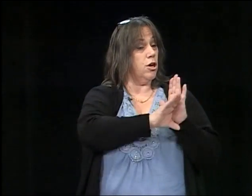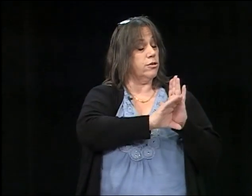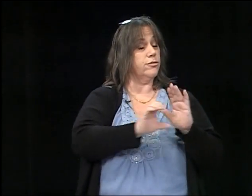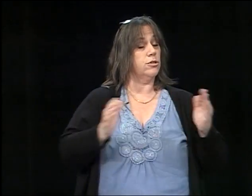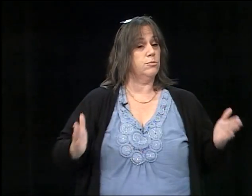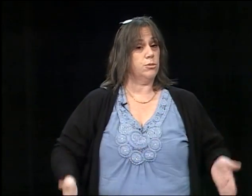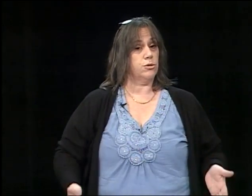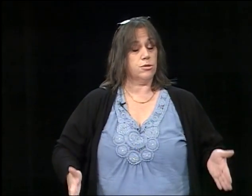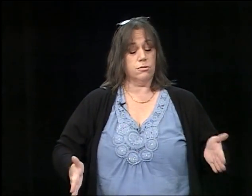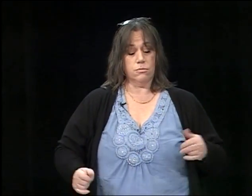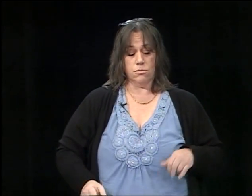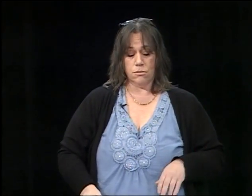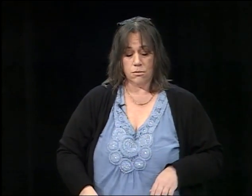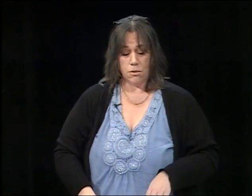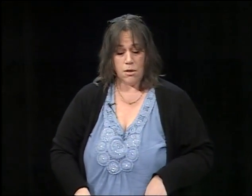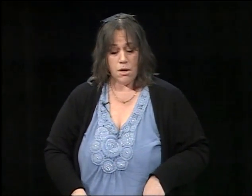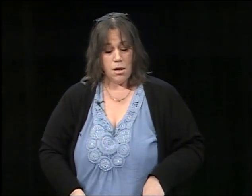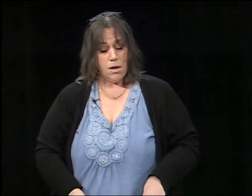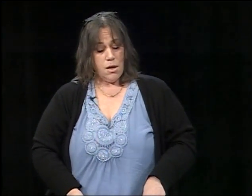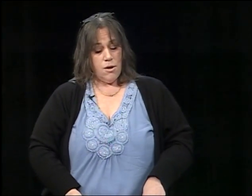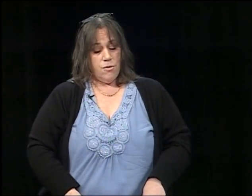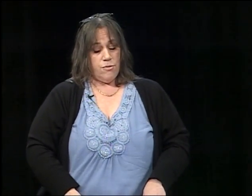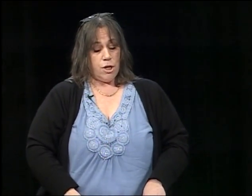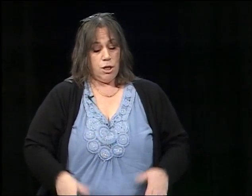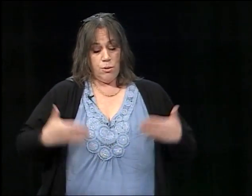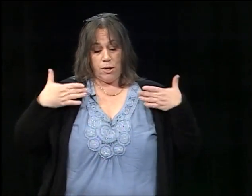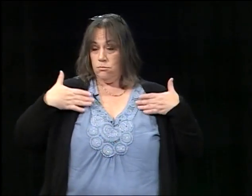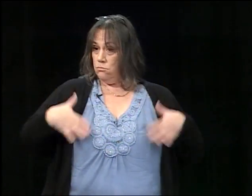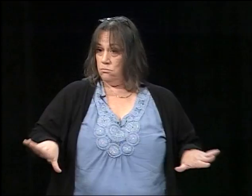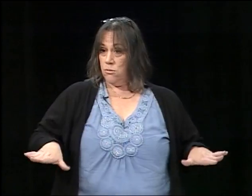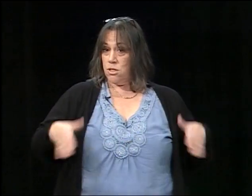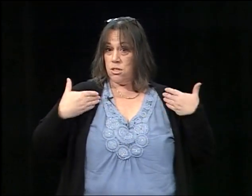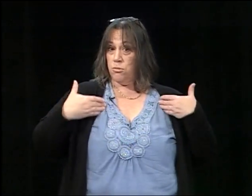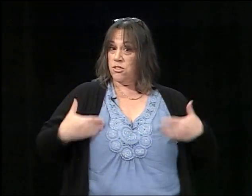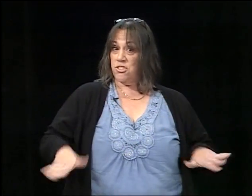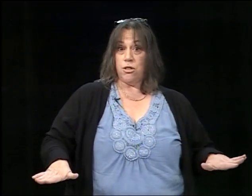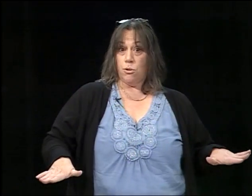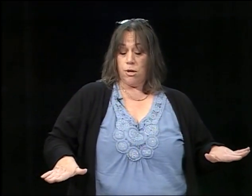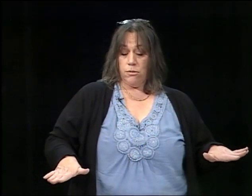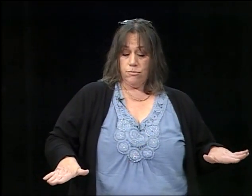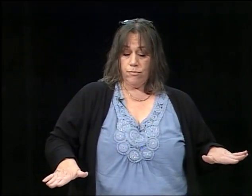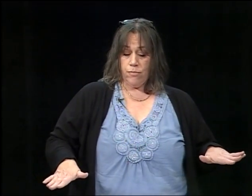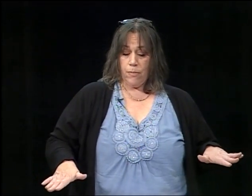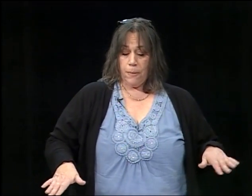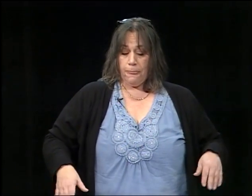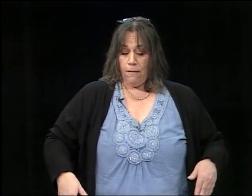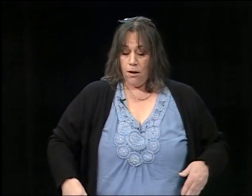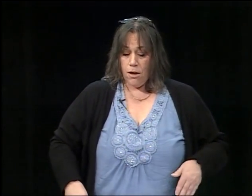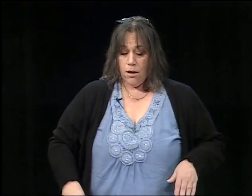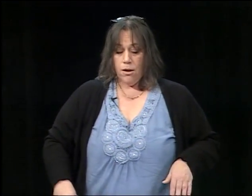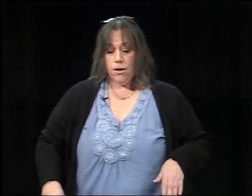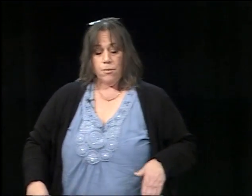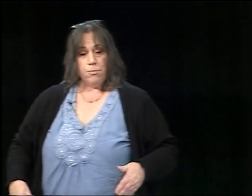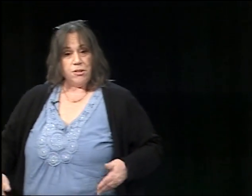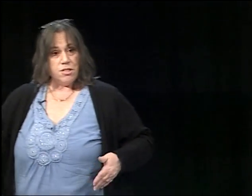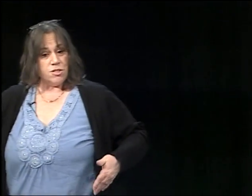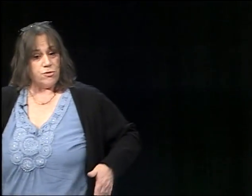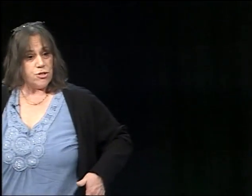photographer, person. For clothing, this is simply just clothing. But this is for